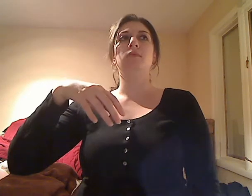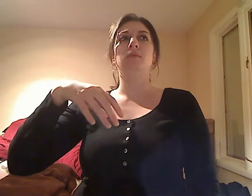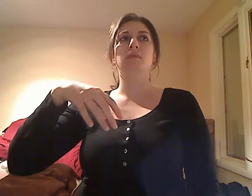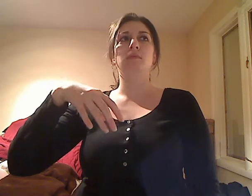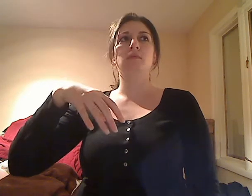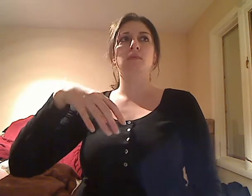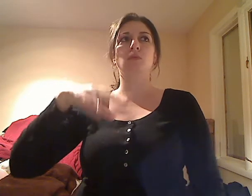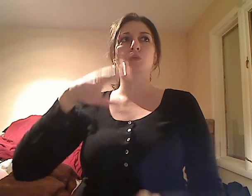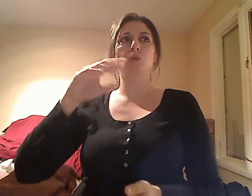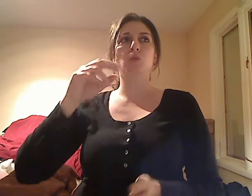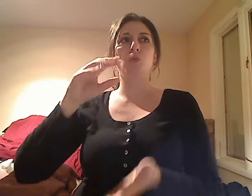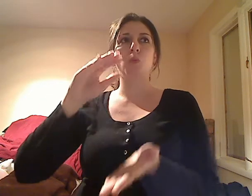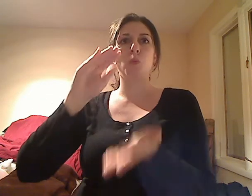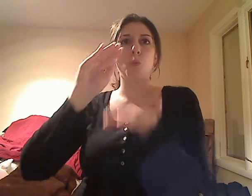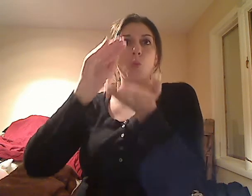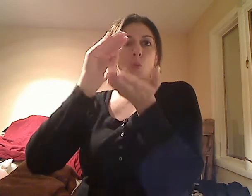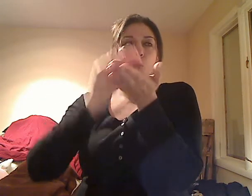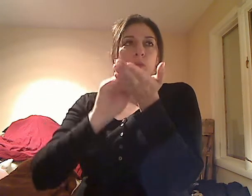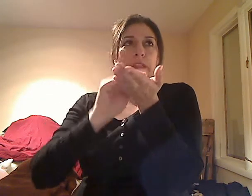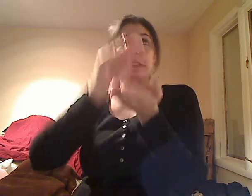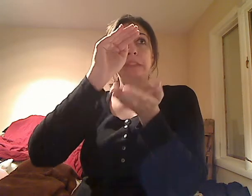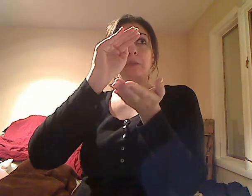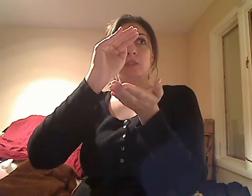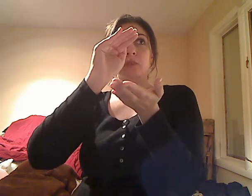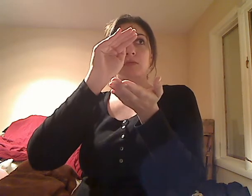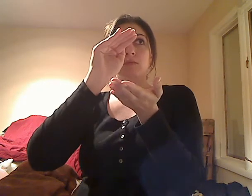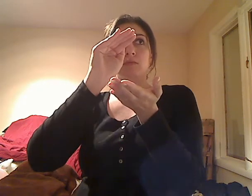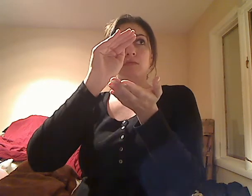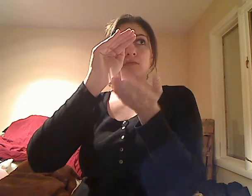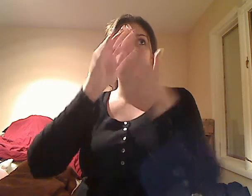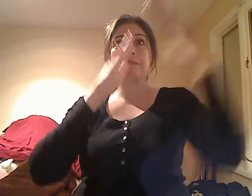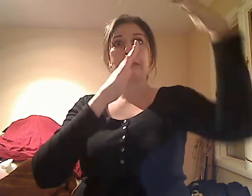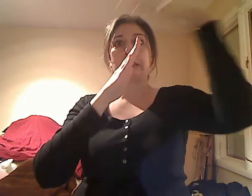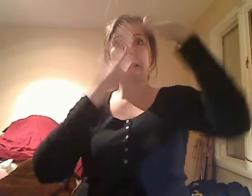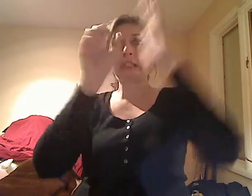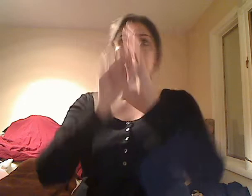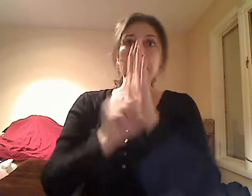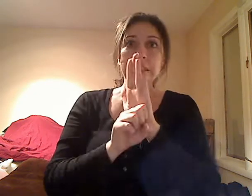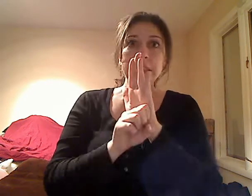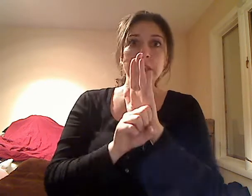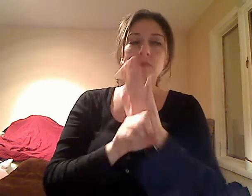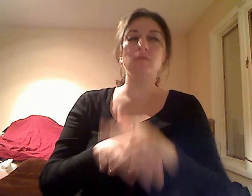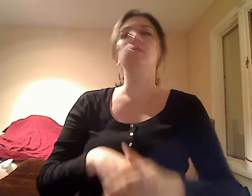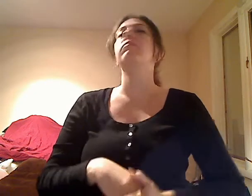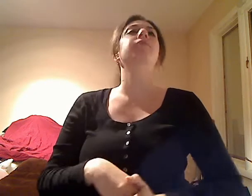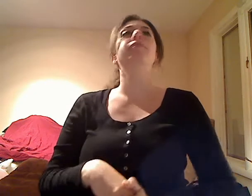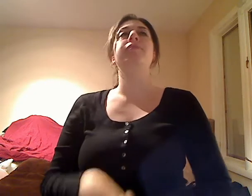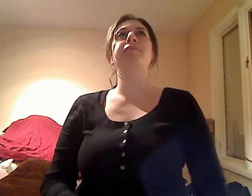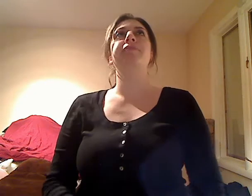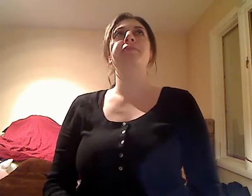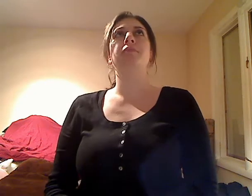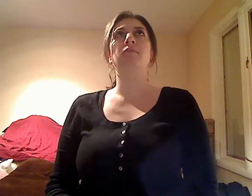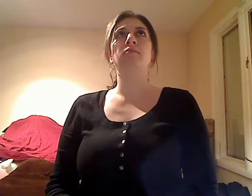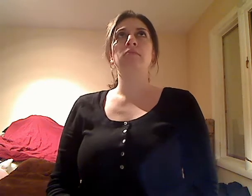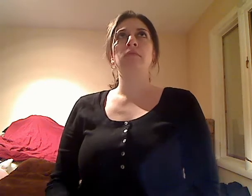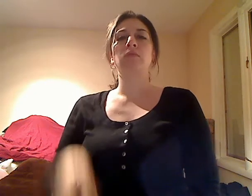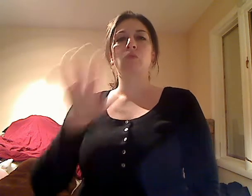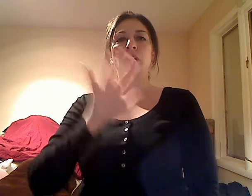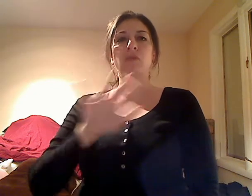Capital of your state. How does that end? Capital of your state. Flynn? O-L? Nope. A-L? A-L. What is